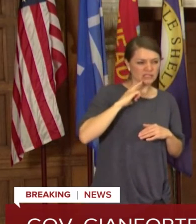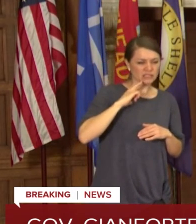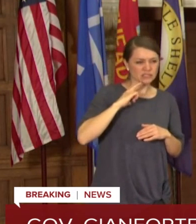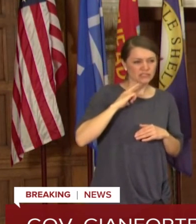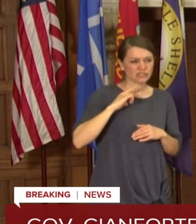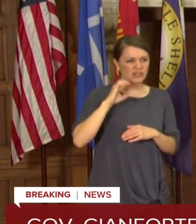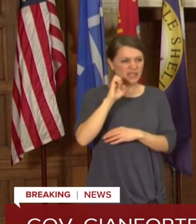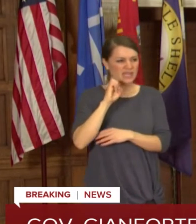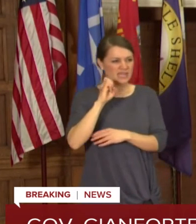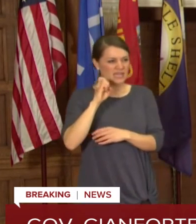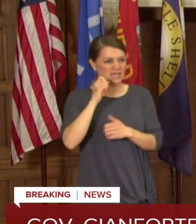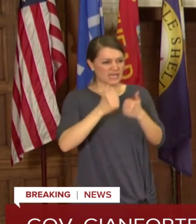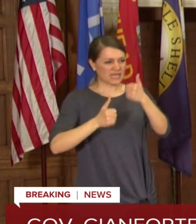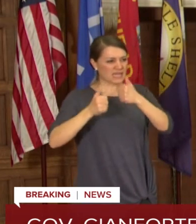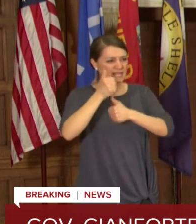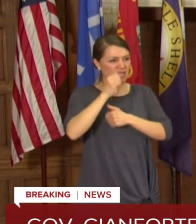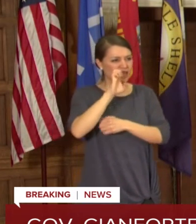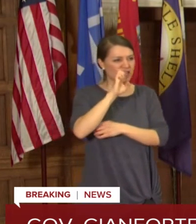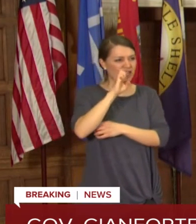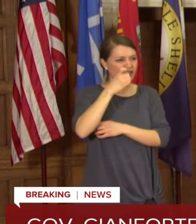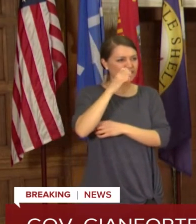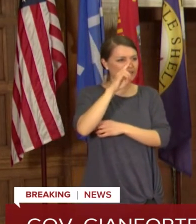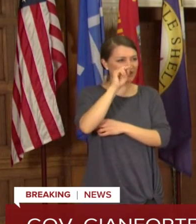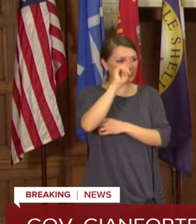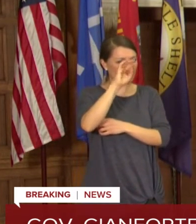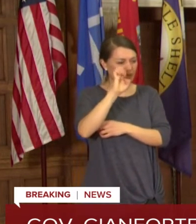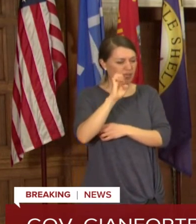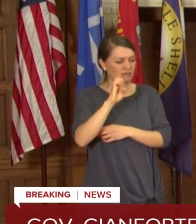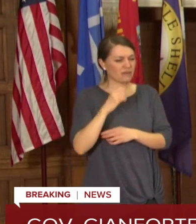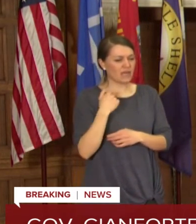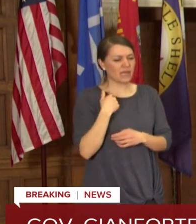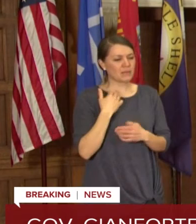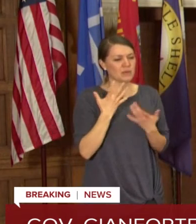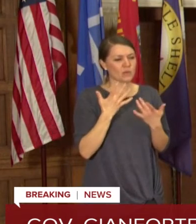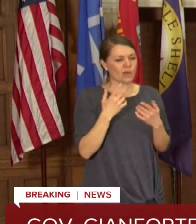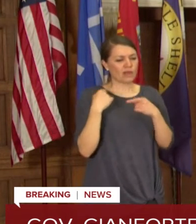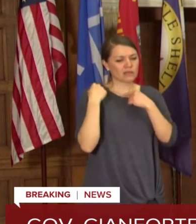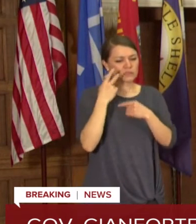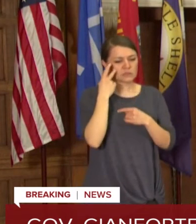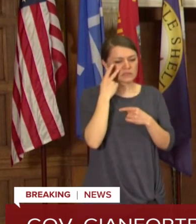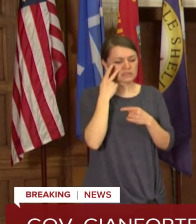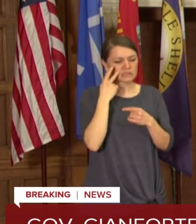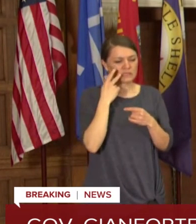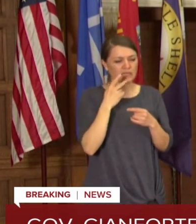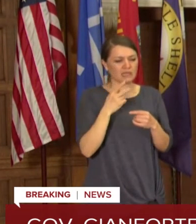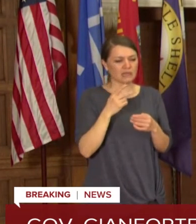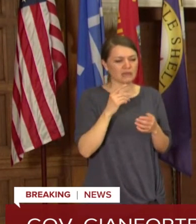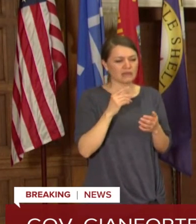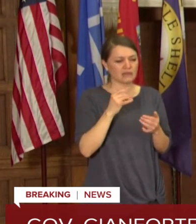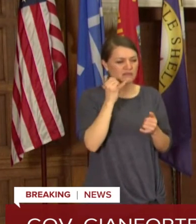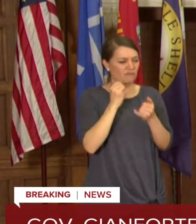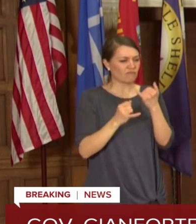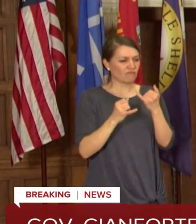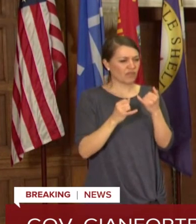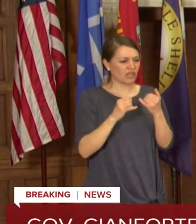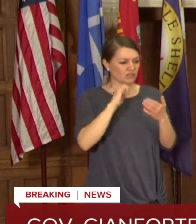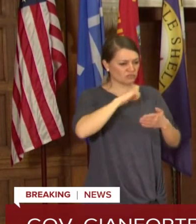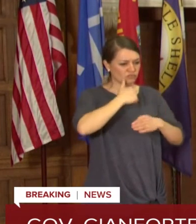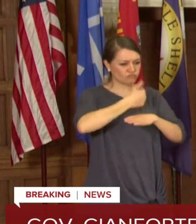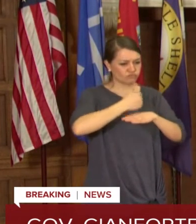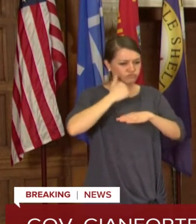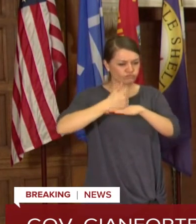are reforms that we would support, and I'm going to wait until we see the final bills that get to our desk. We have another online